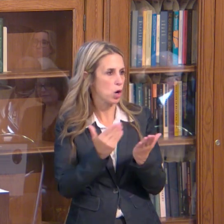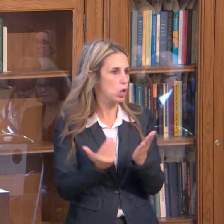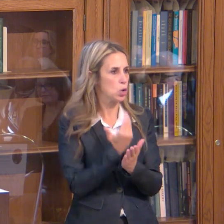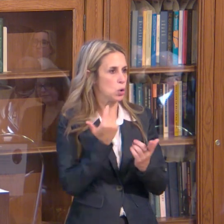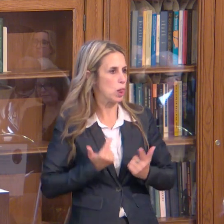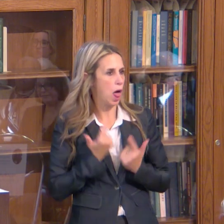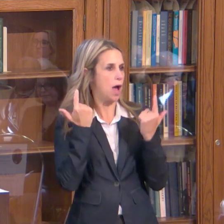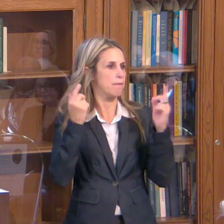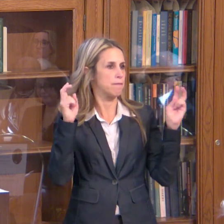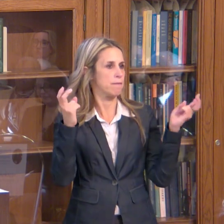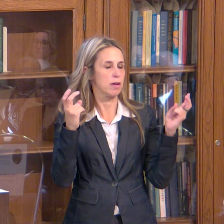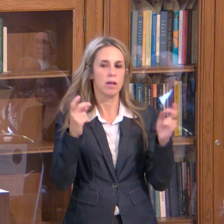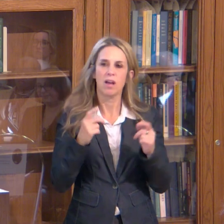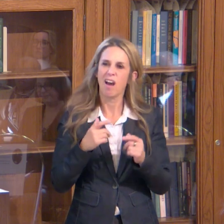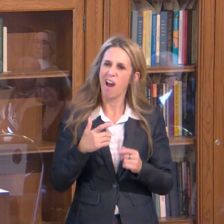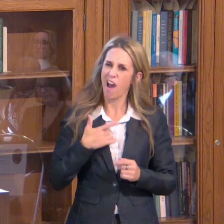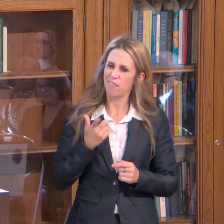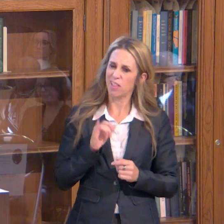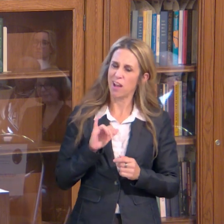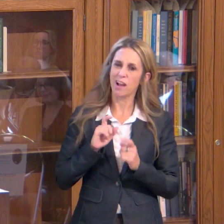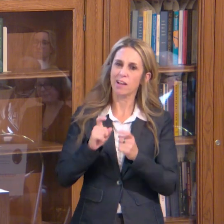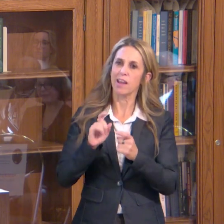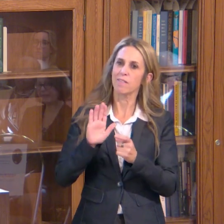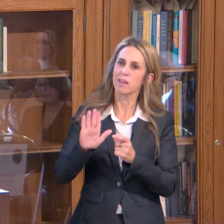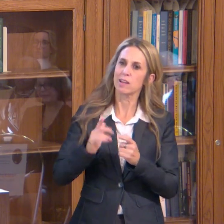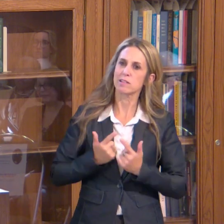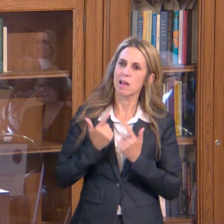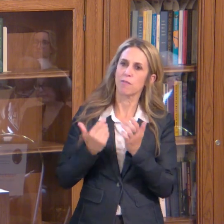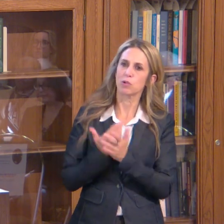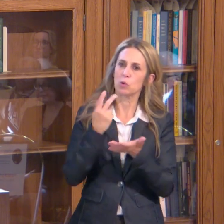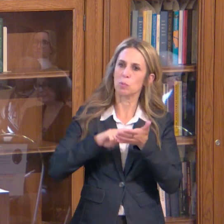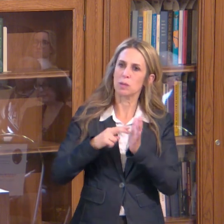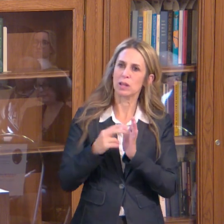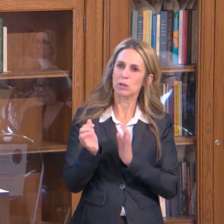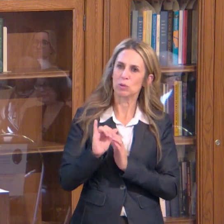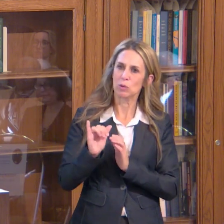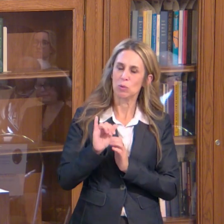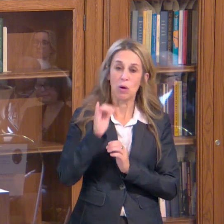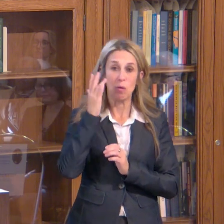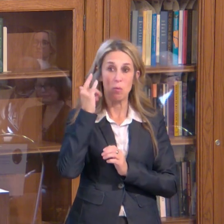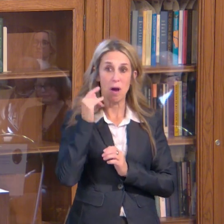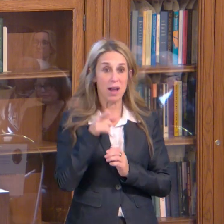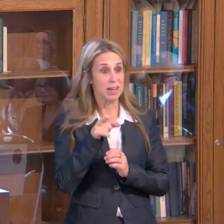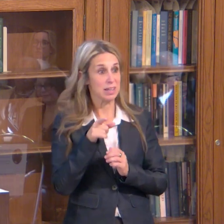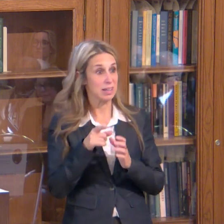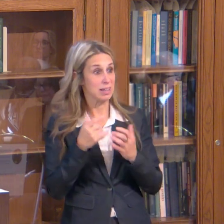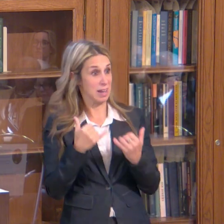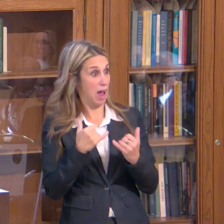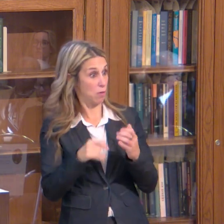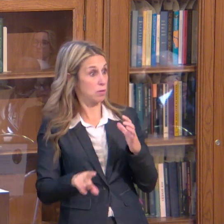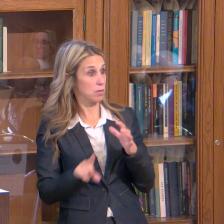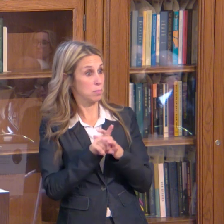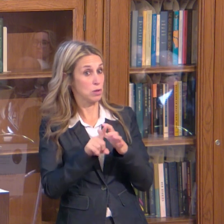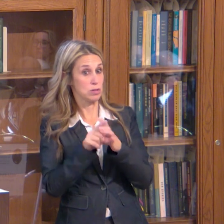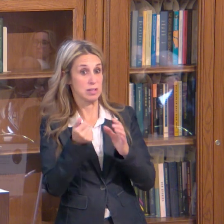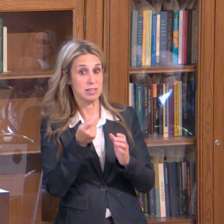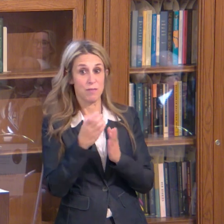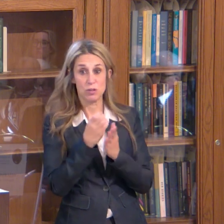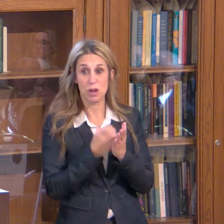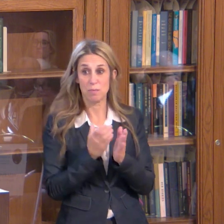like to think that I gave his life new meaning as well because he now appears in several chapters of the